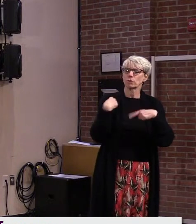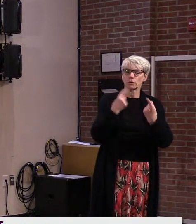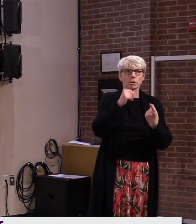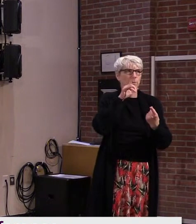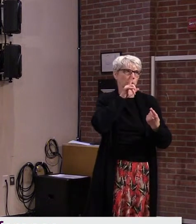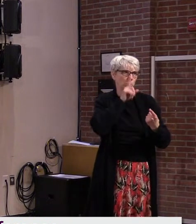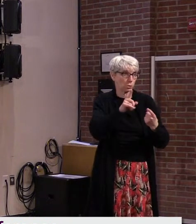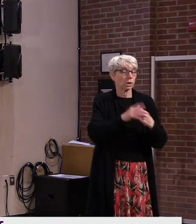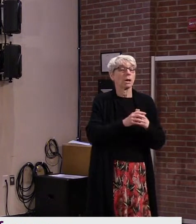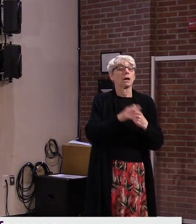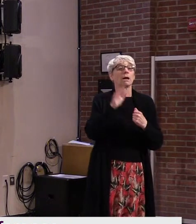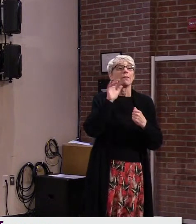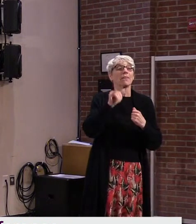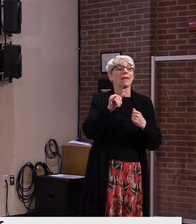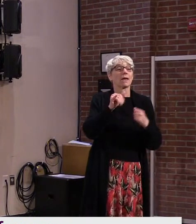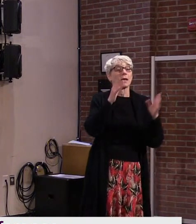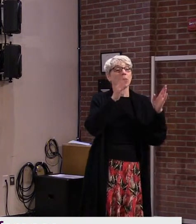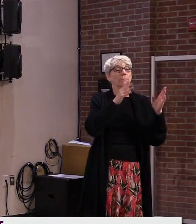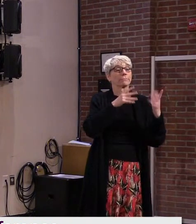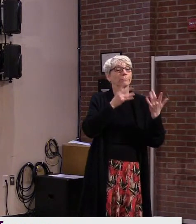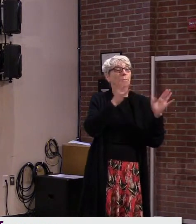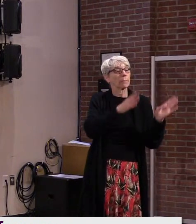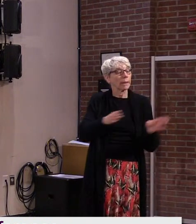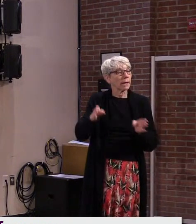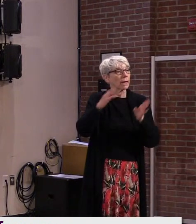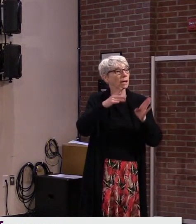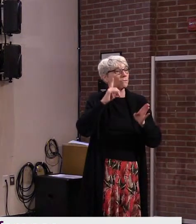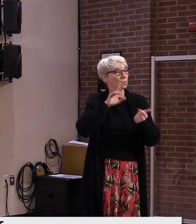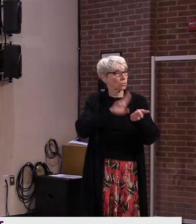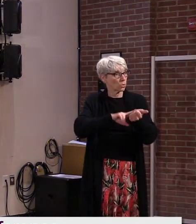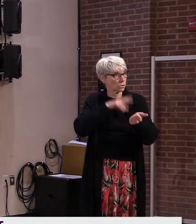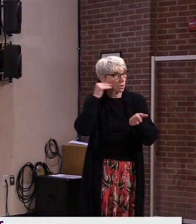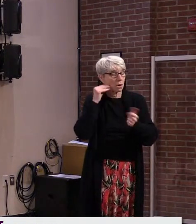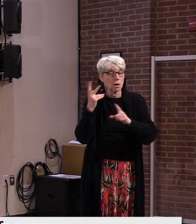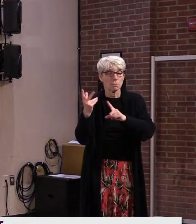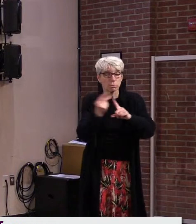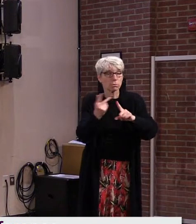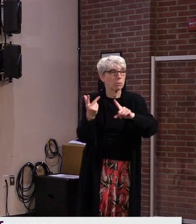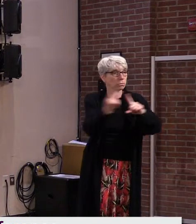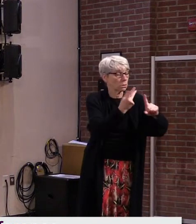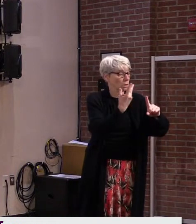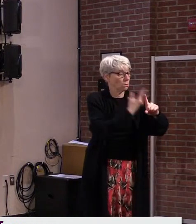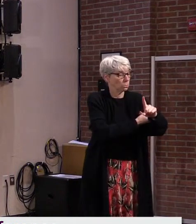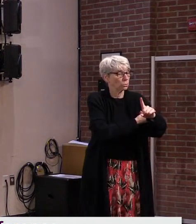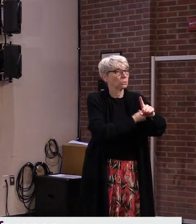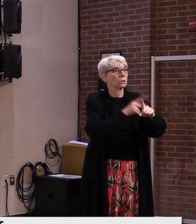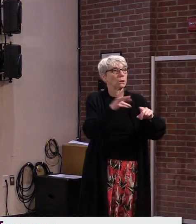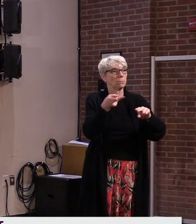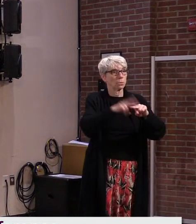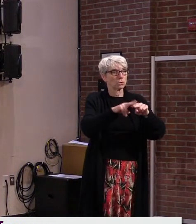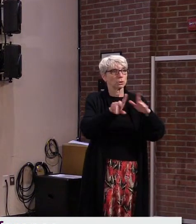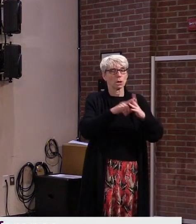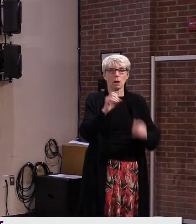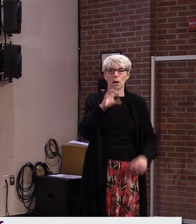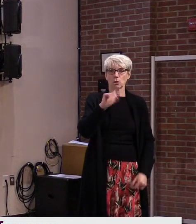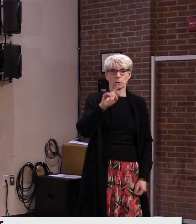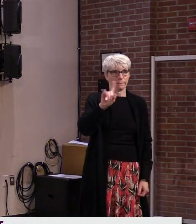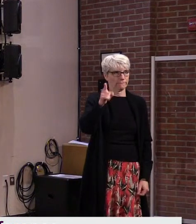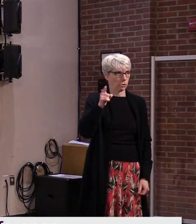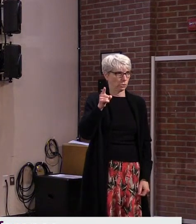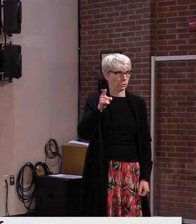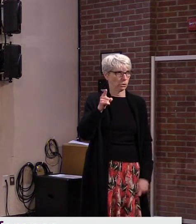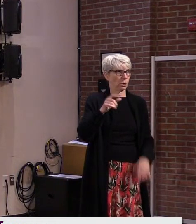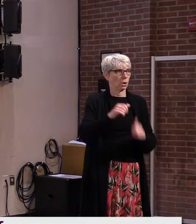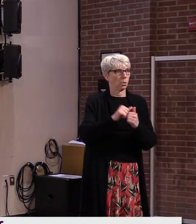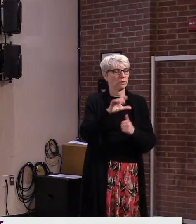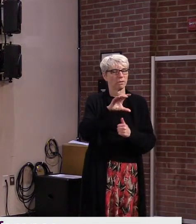program for some of the long-term care facilities starts on October 1st with Direct Health.